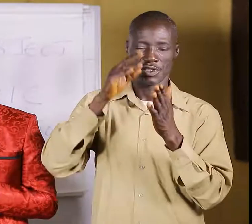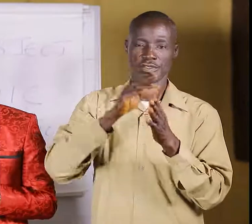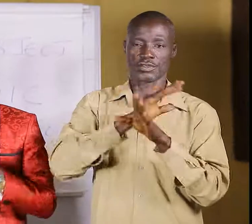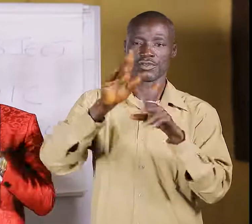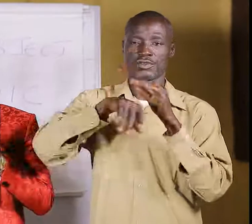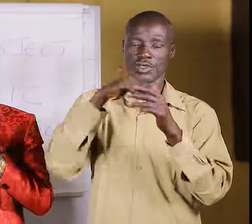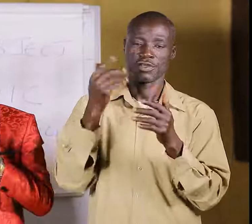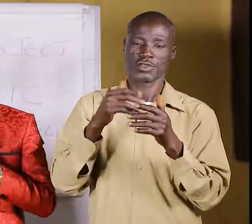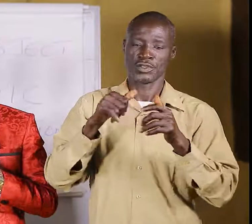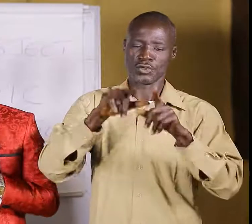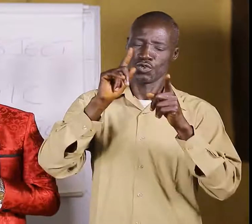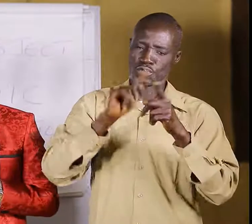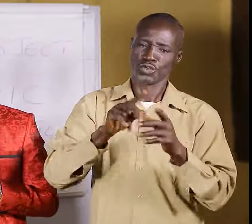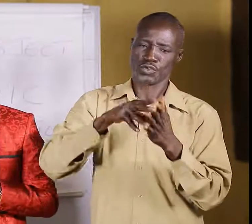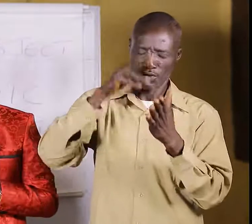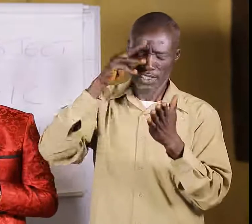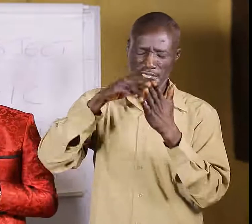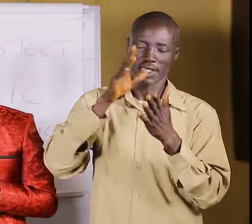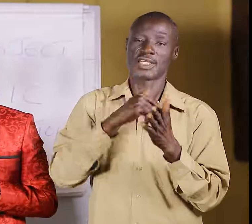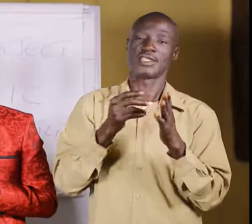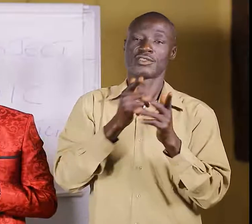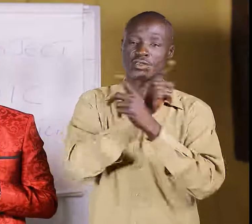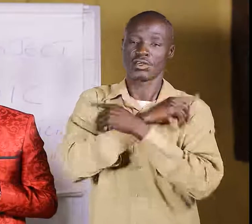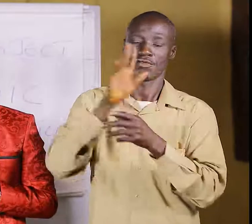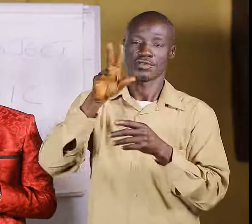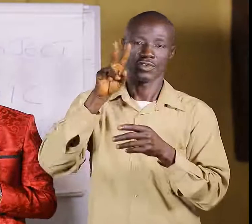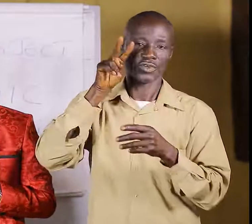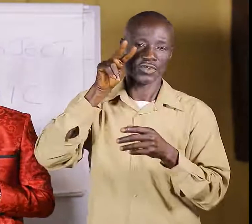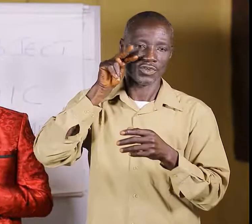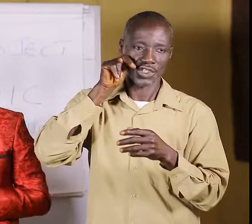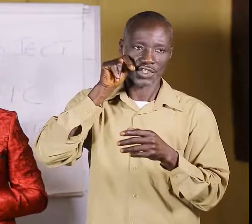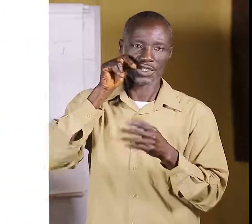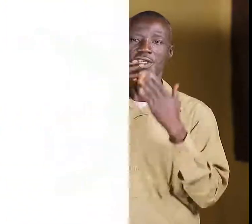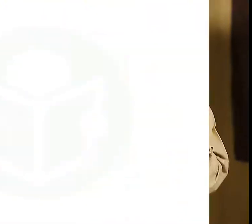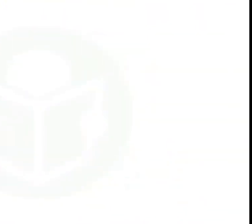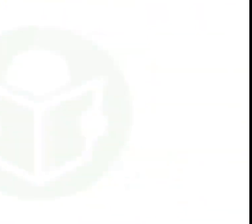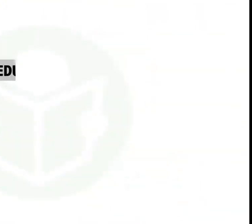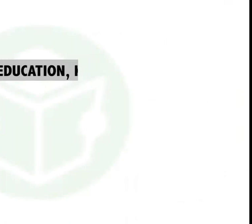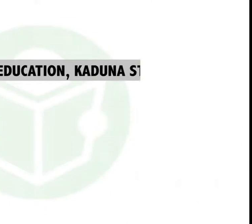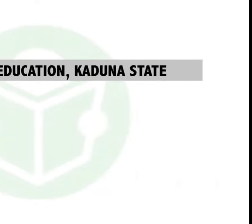remember, be a patriotic Nigerian. God bless you. I'll see you next time.